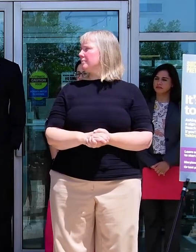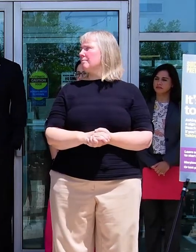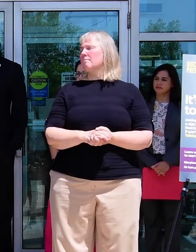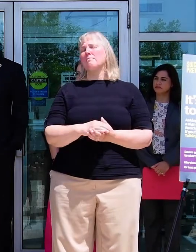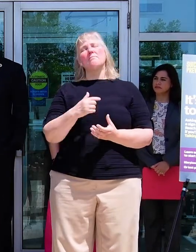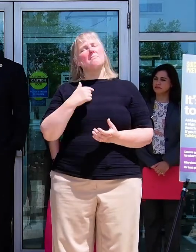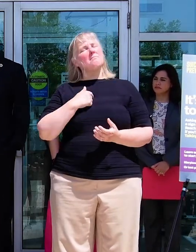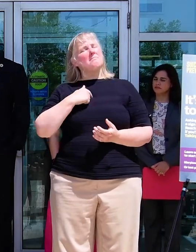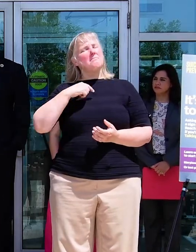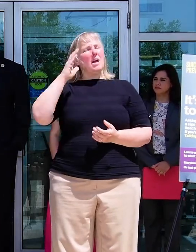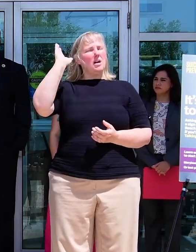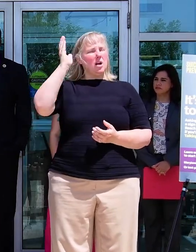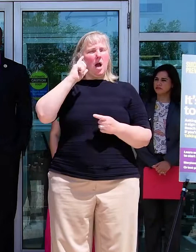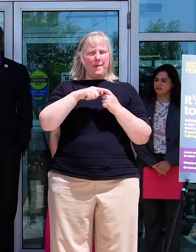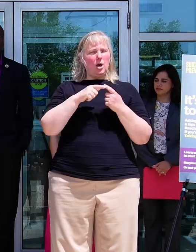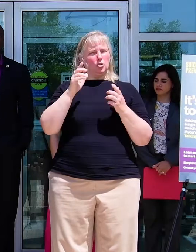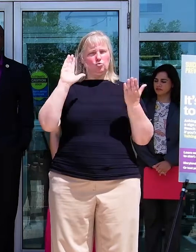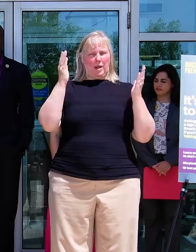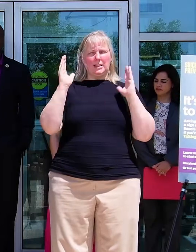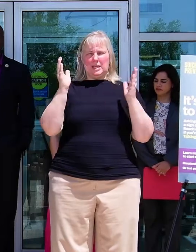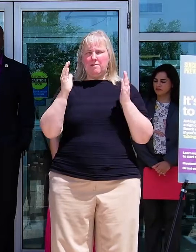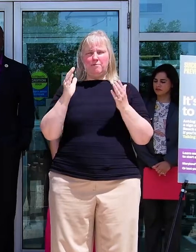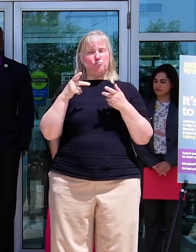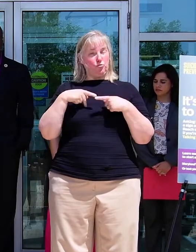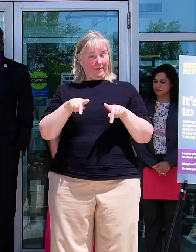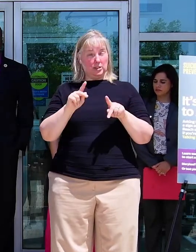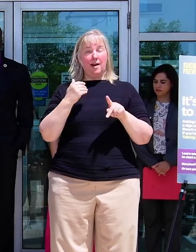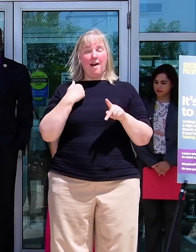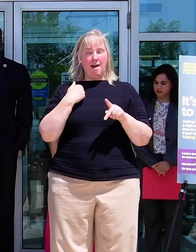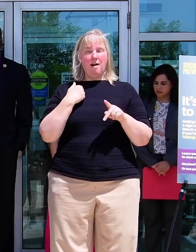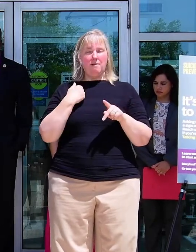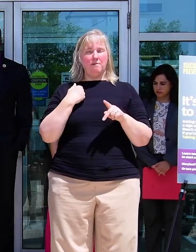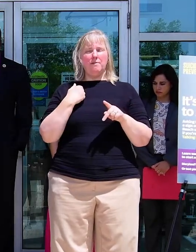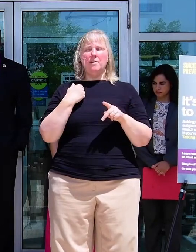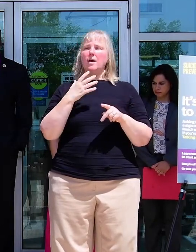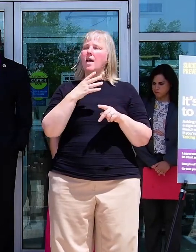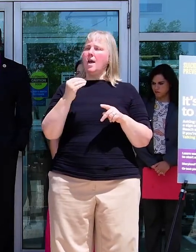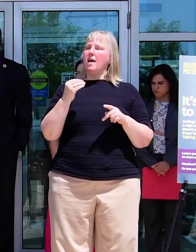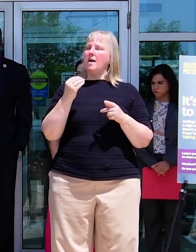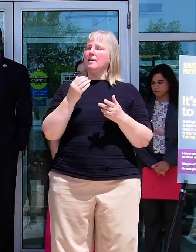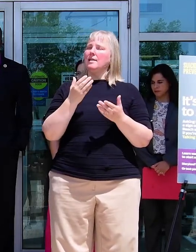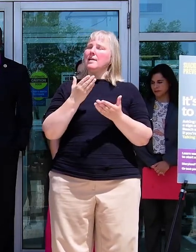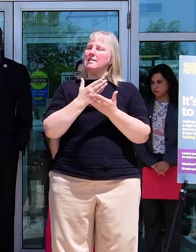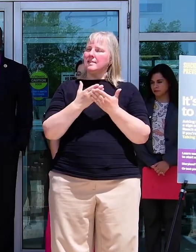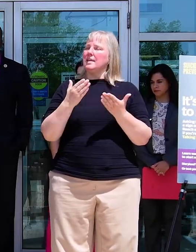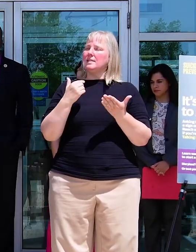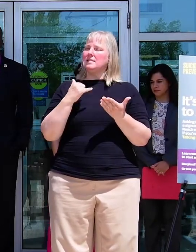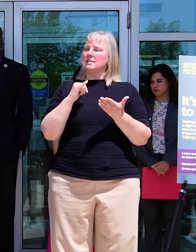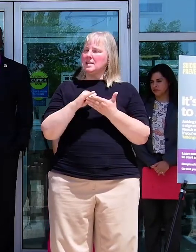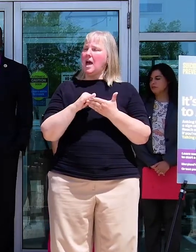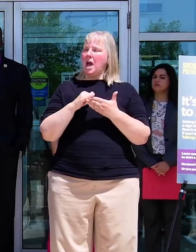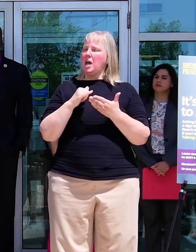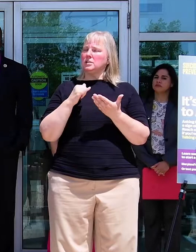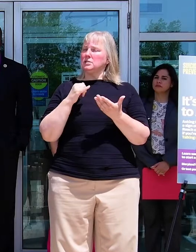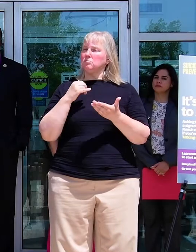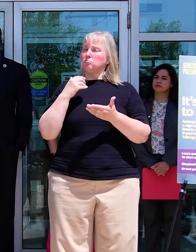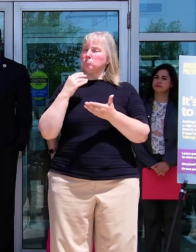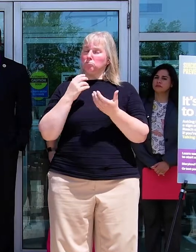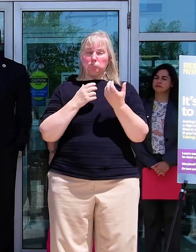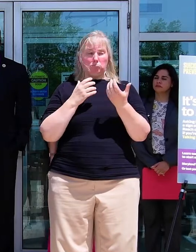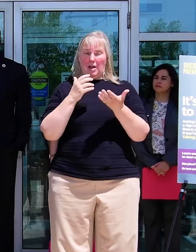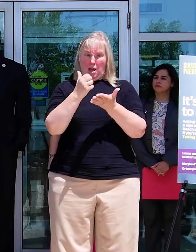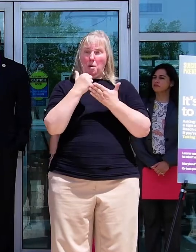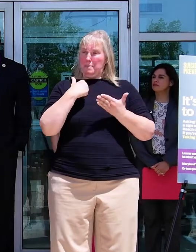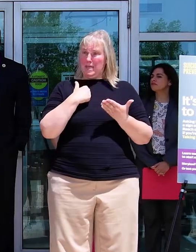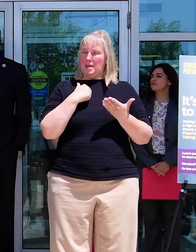I spoke about the relative privilege that I have in all of this and the things that went my way that don't for